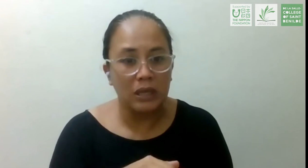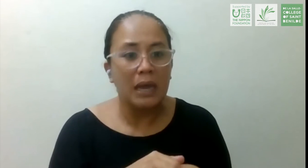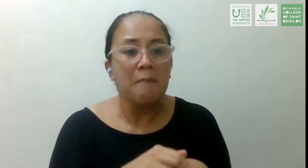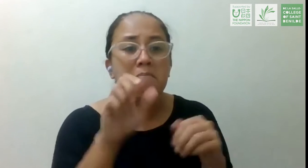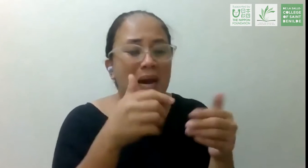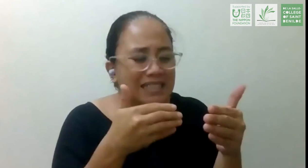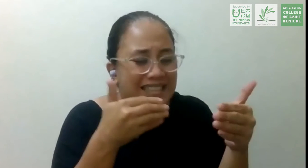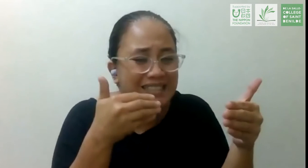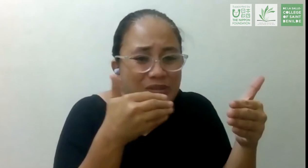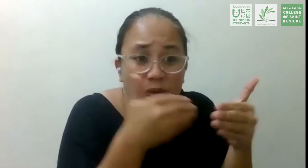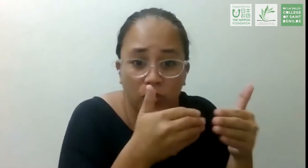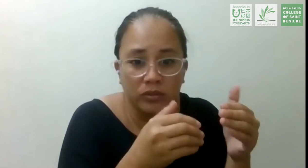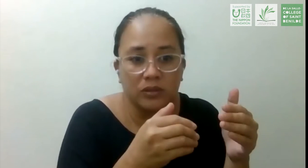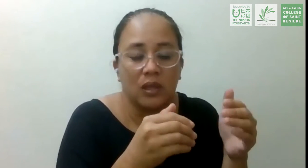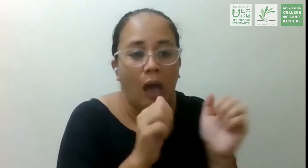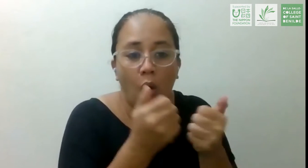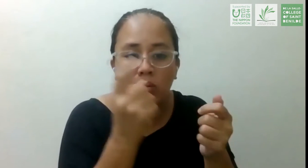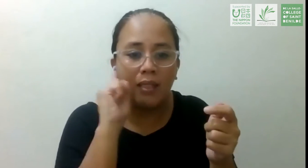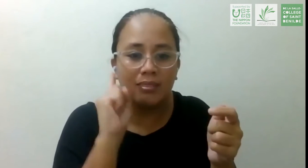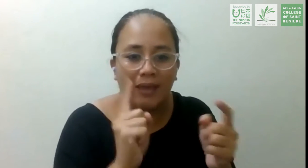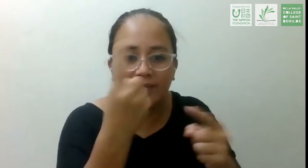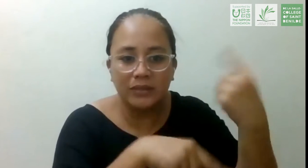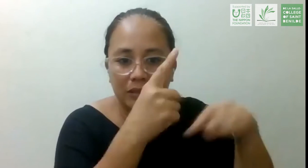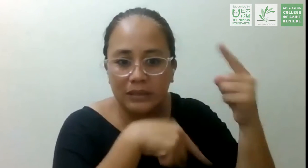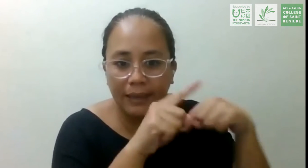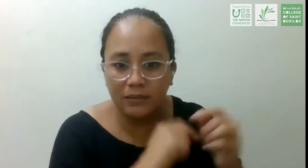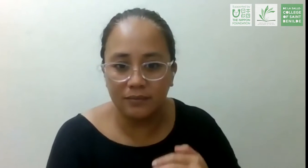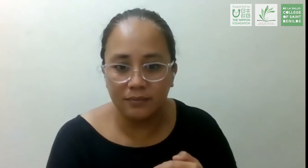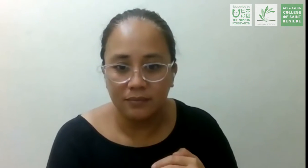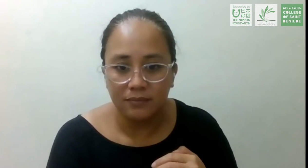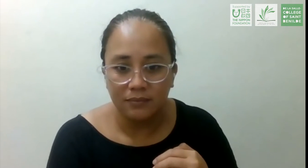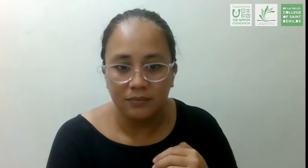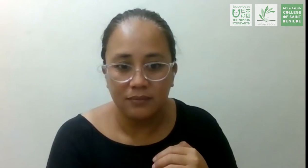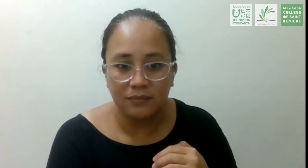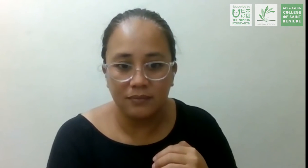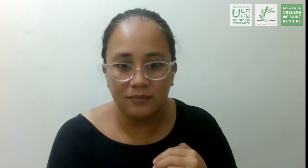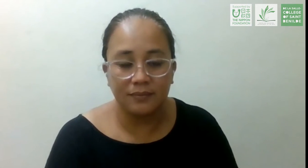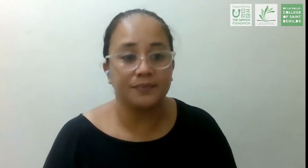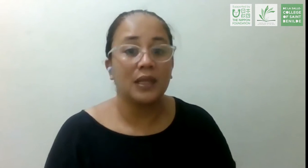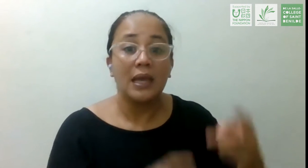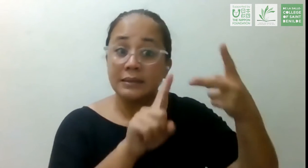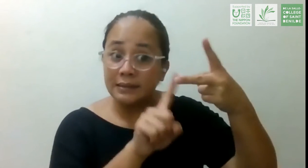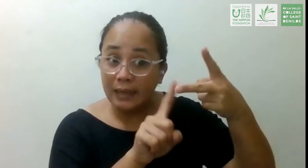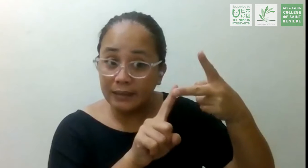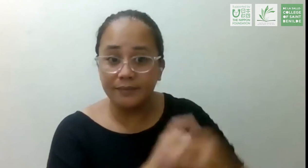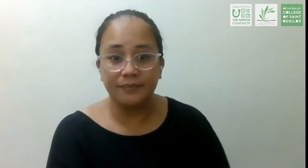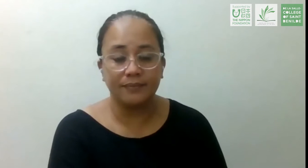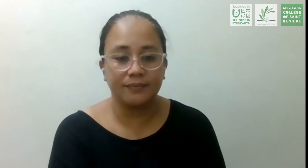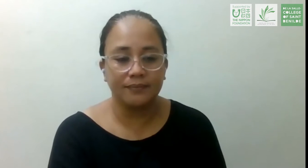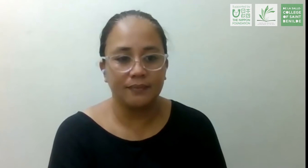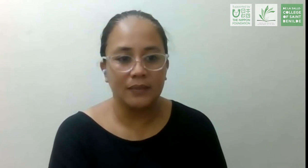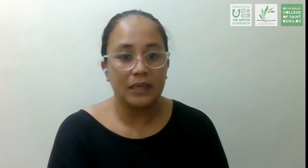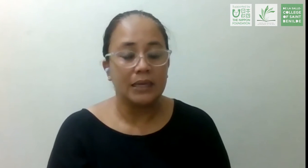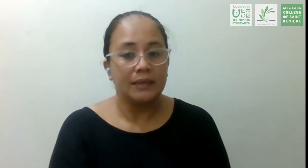possible to deaf signing. And secondly, it's